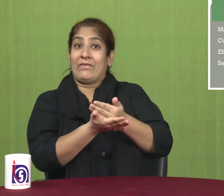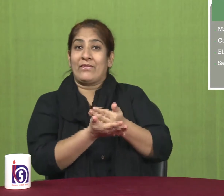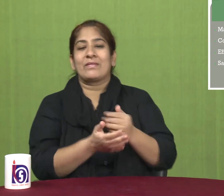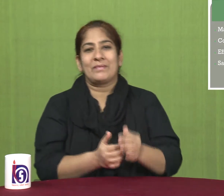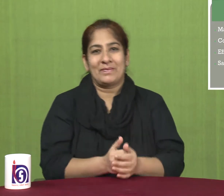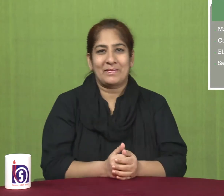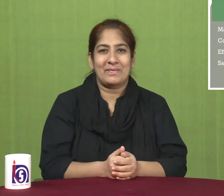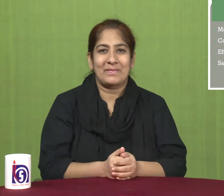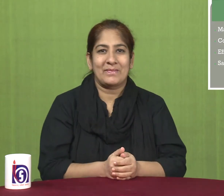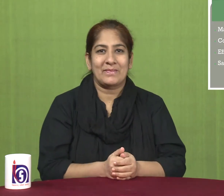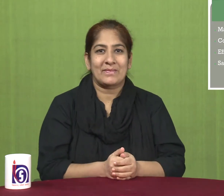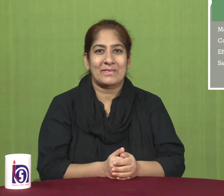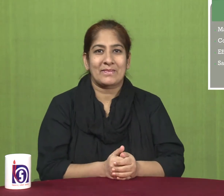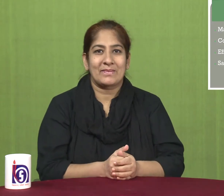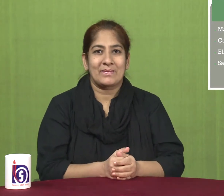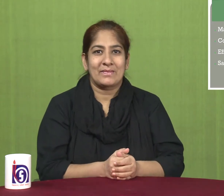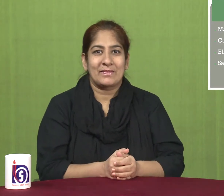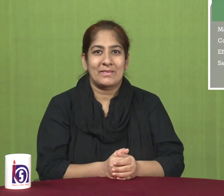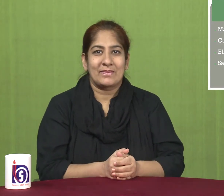of fund is also an important objective.